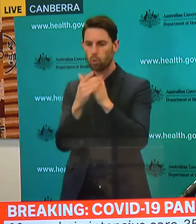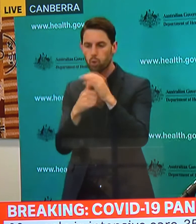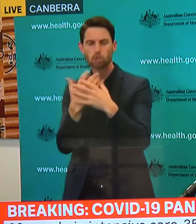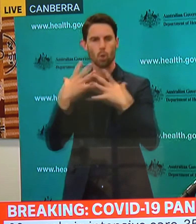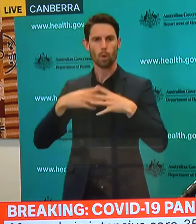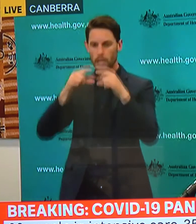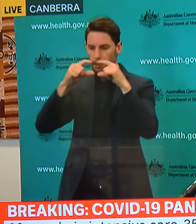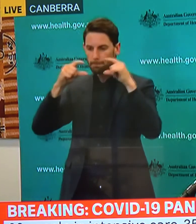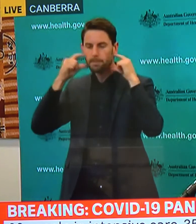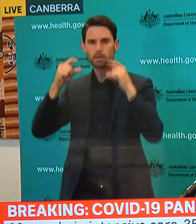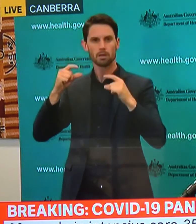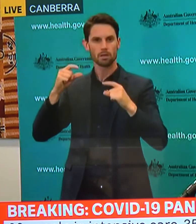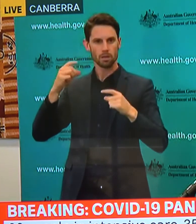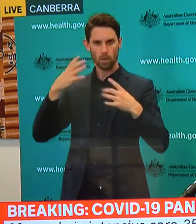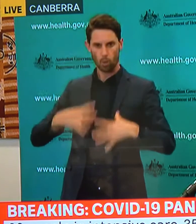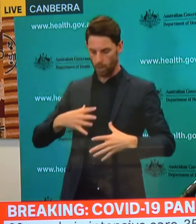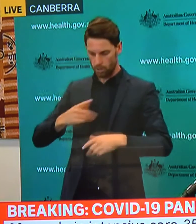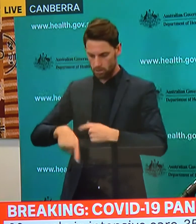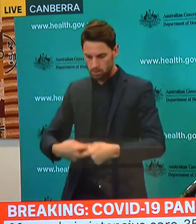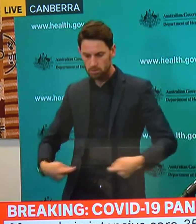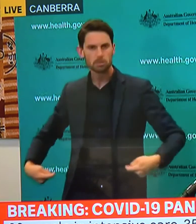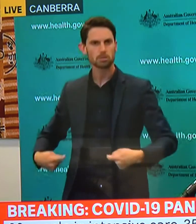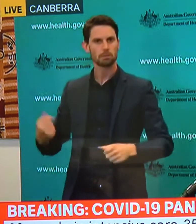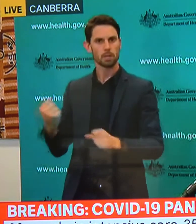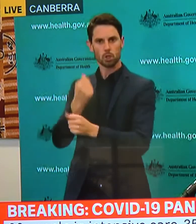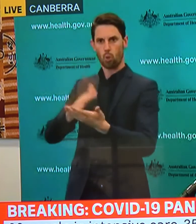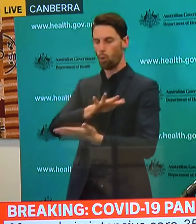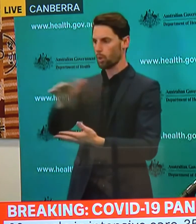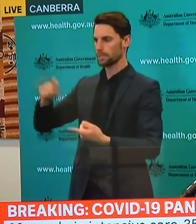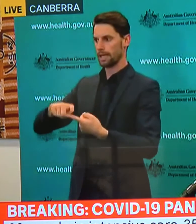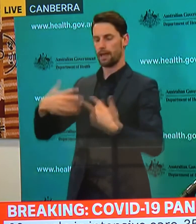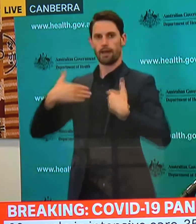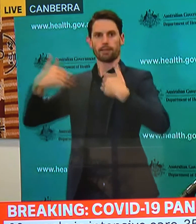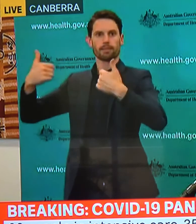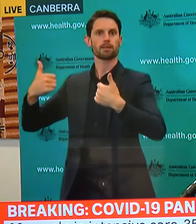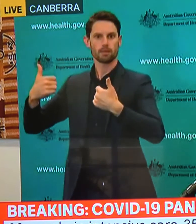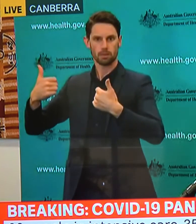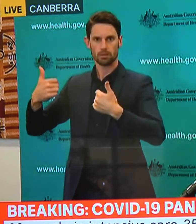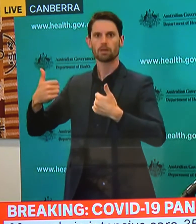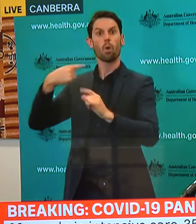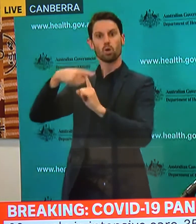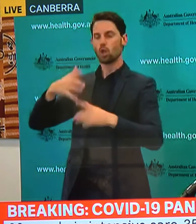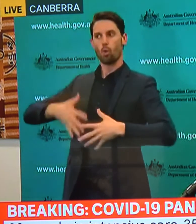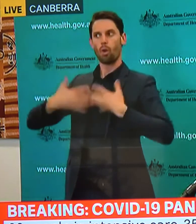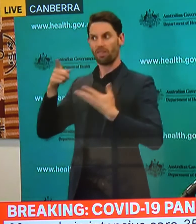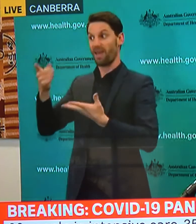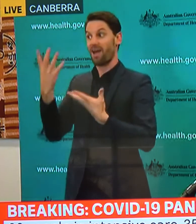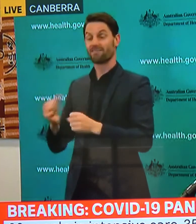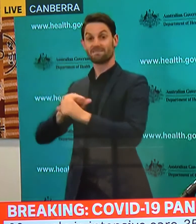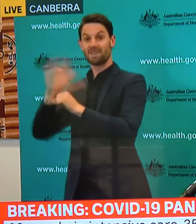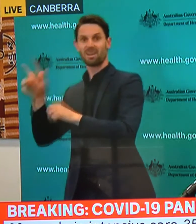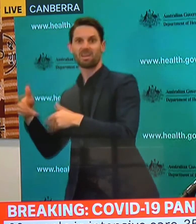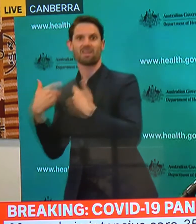the best we can get. This is to protect our healthcare workforce, but also the vulnerable patients that they are looking